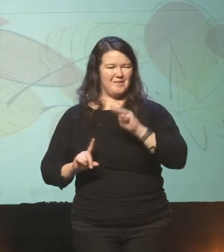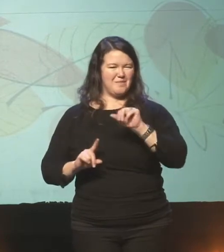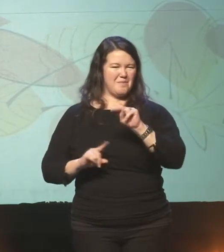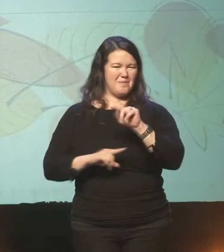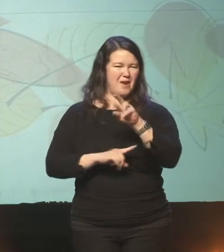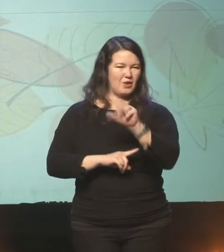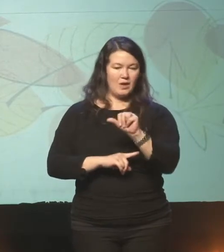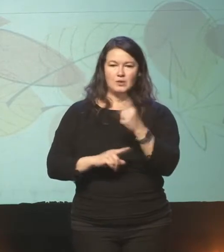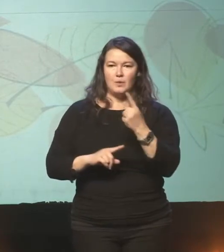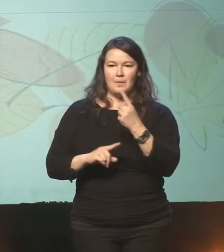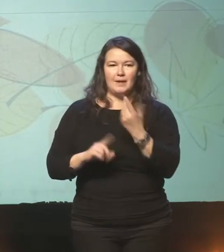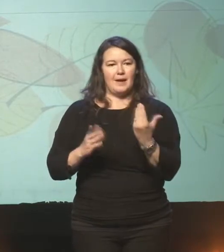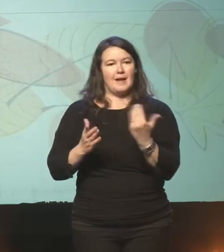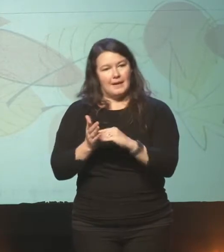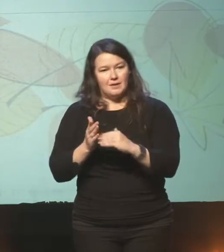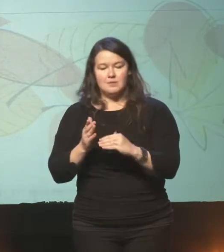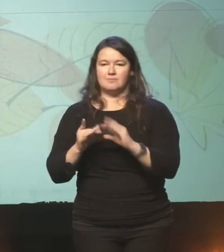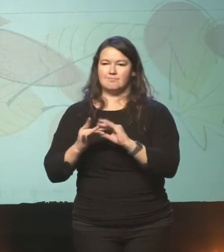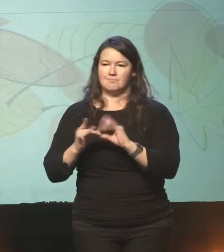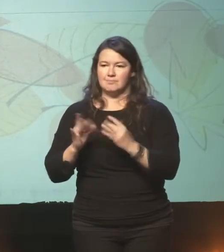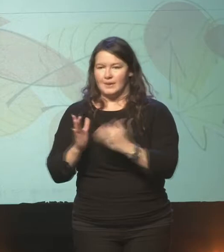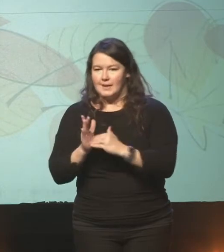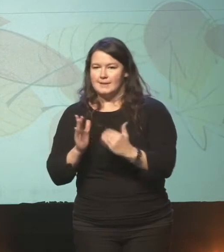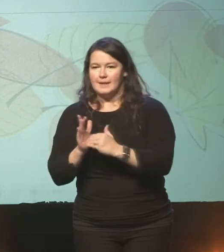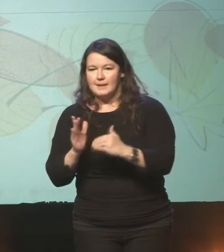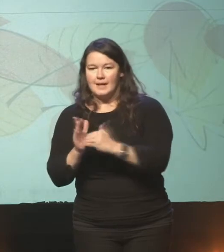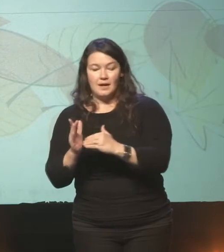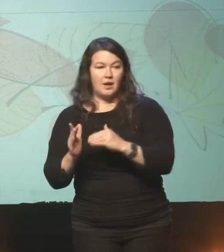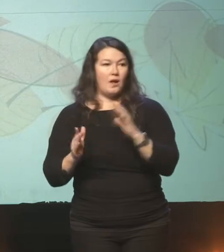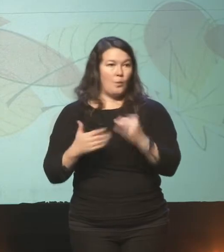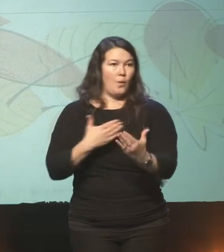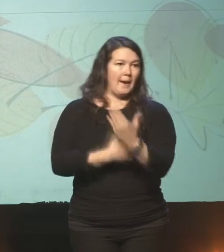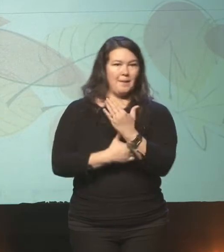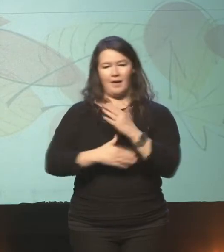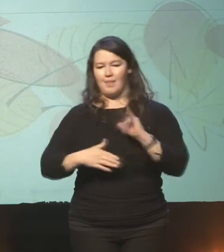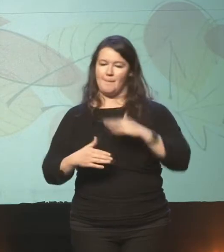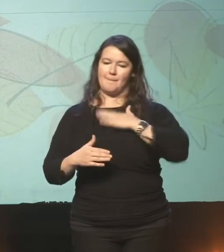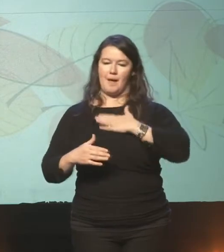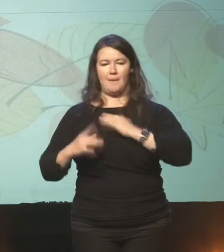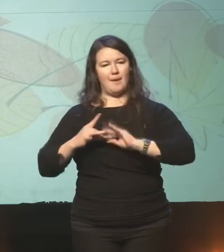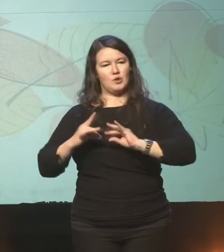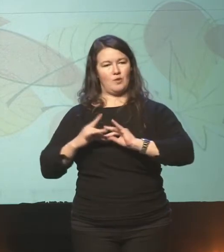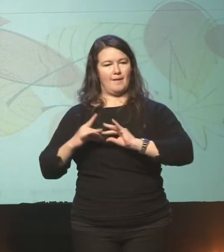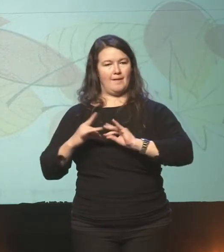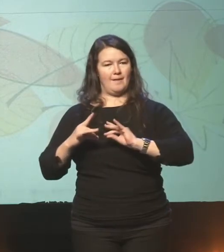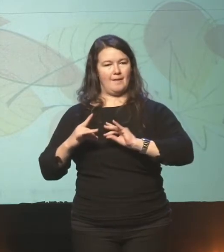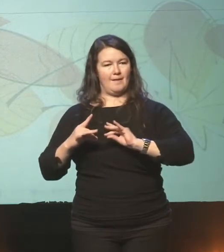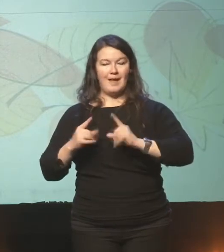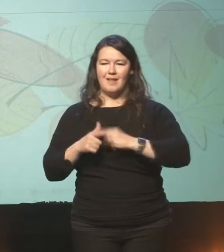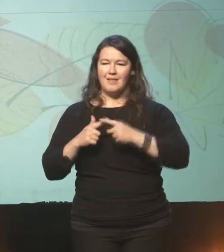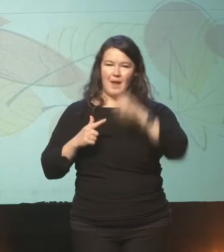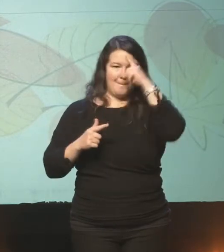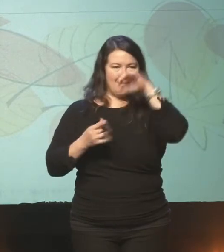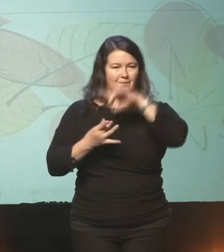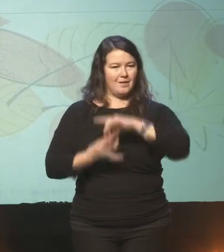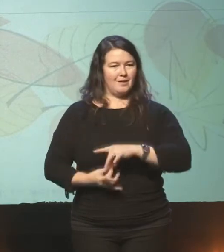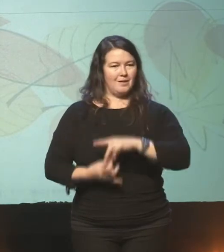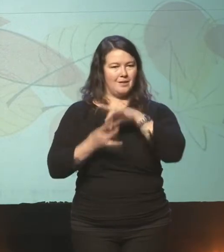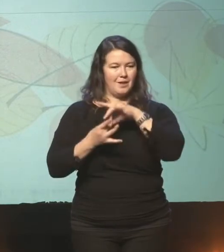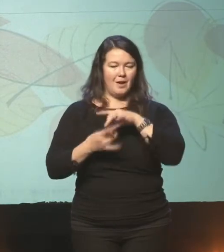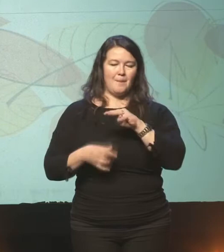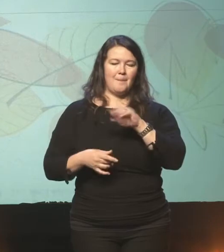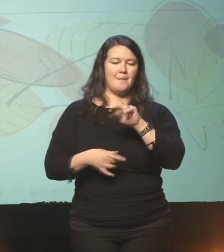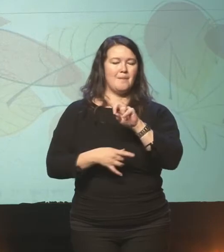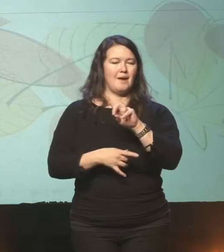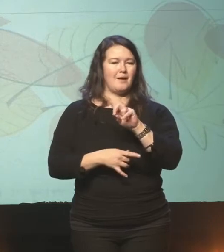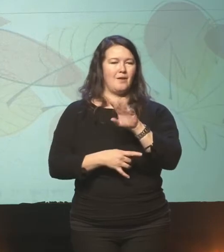you just say over and over, something you wake up in the morning and you're like, this is it, right? This is my mantra. And then there's a mindfulness, an awareness. And I